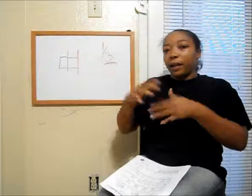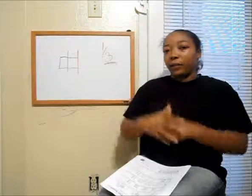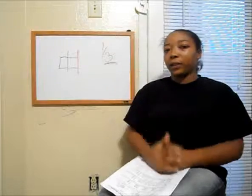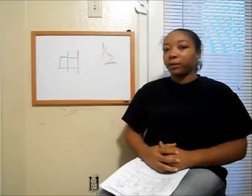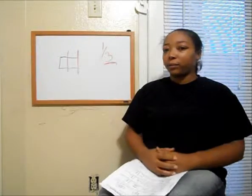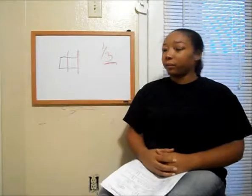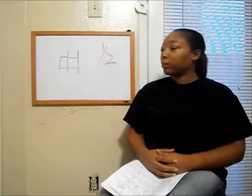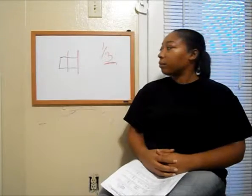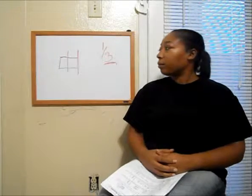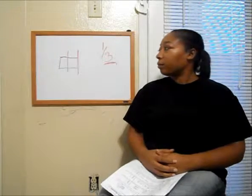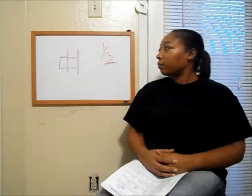left?